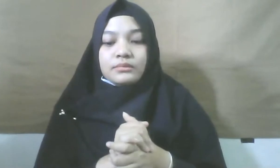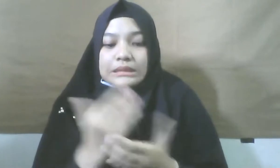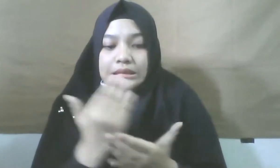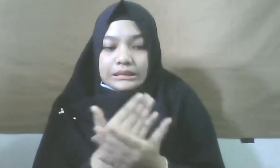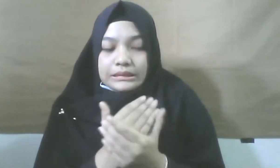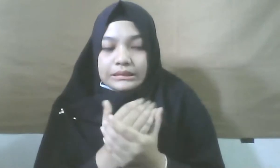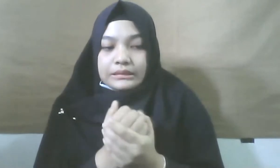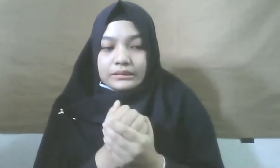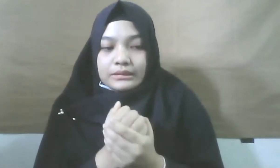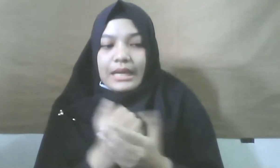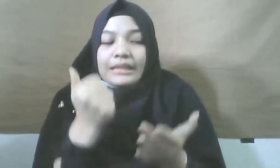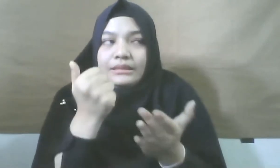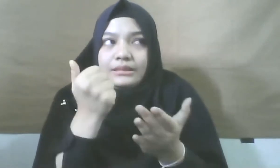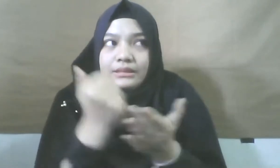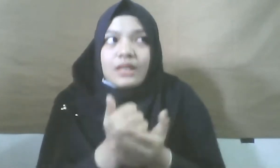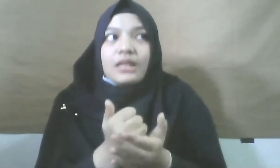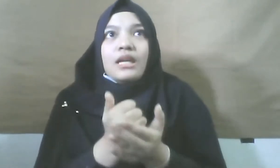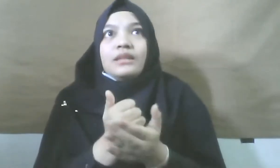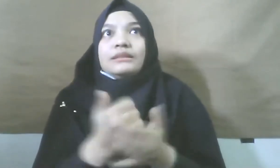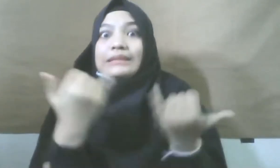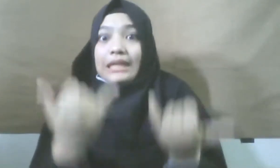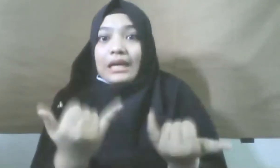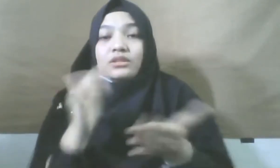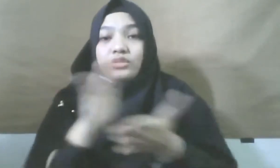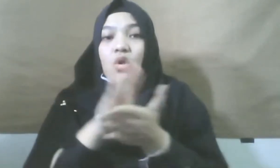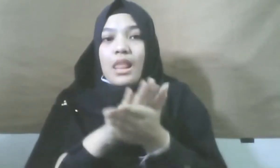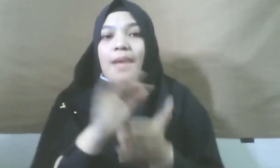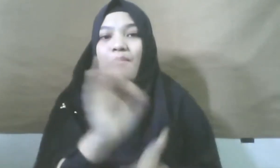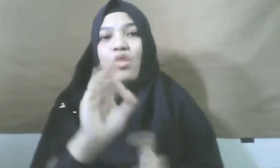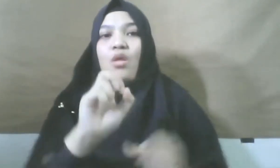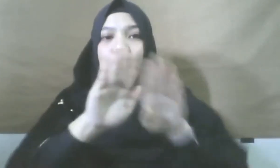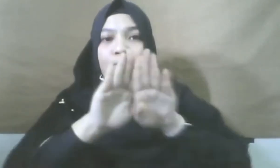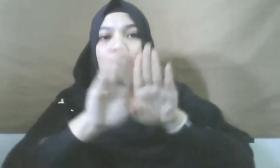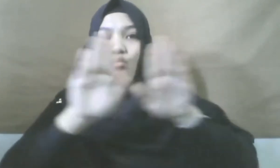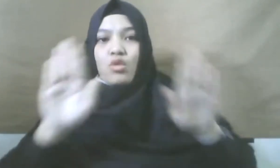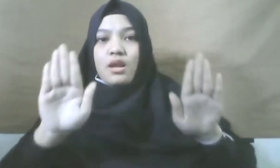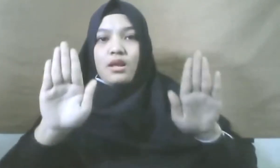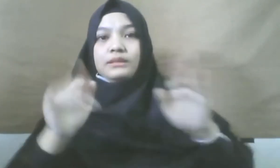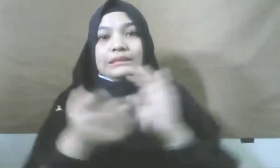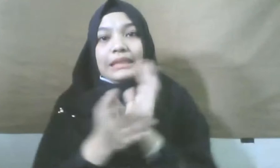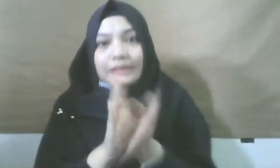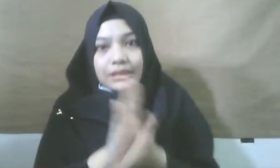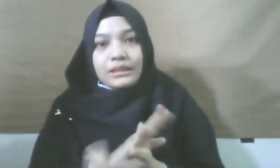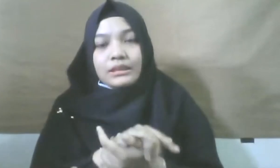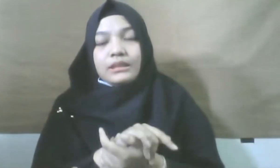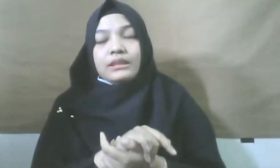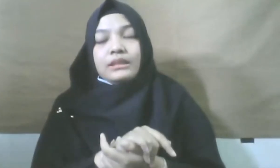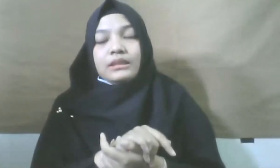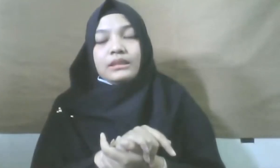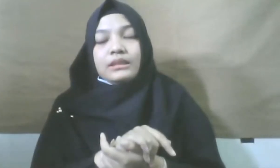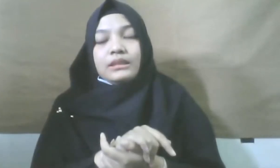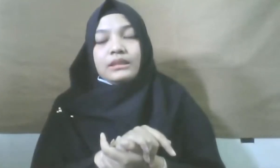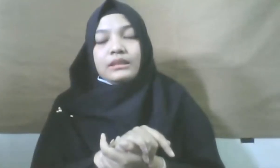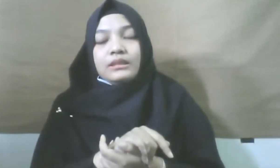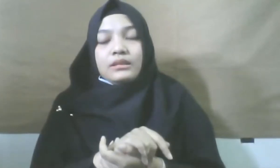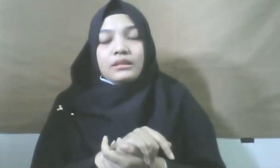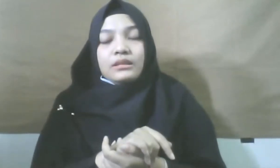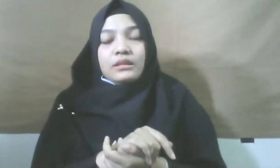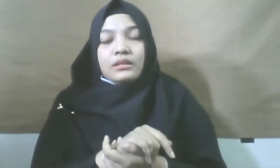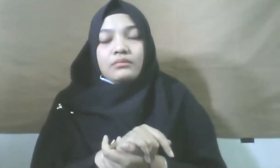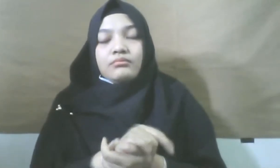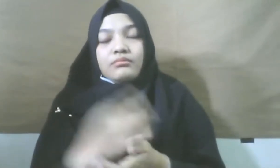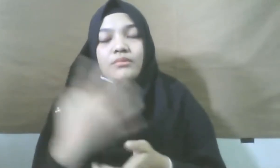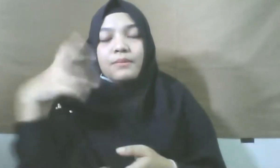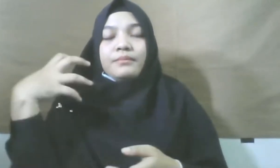the school is not open yet, so our government ministry of education